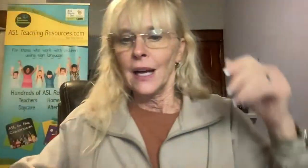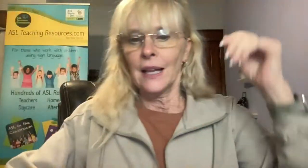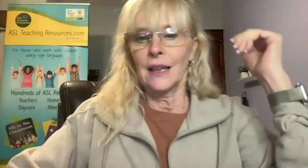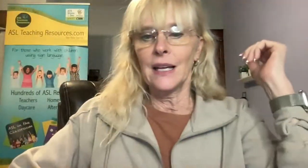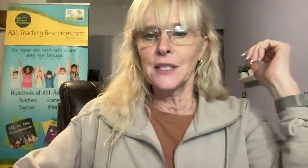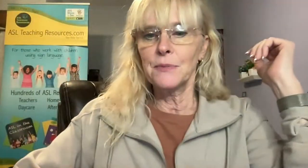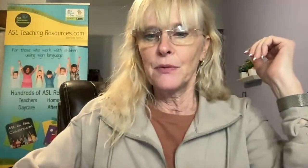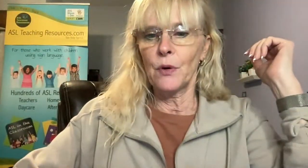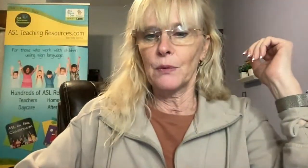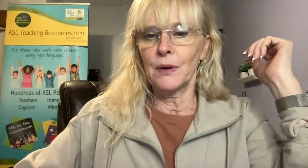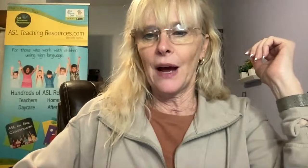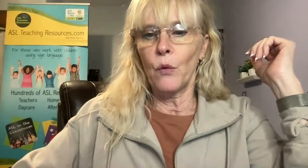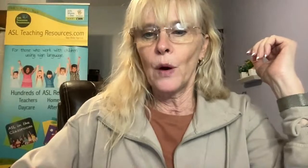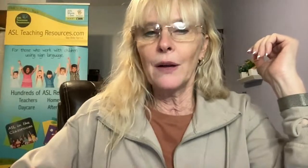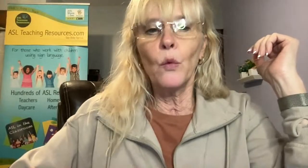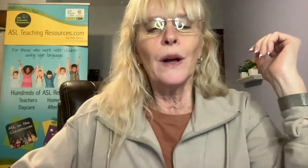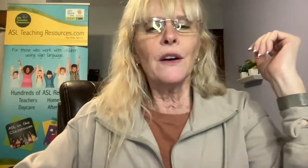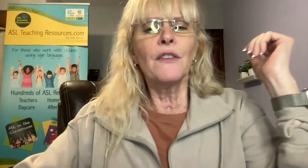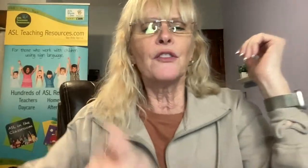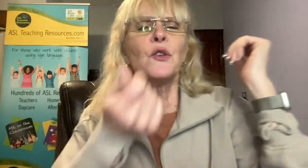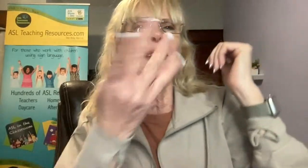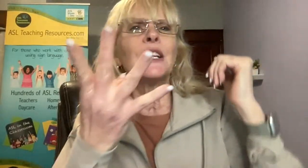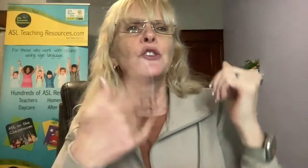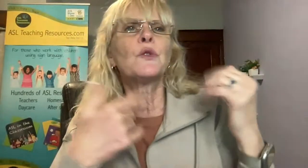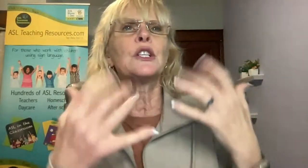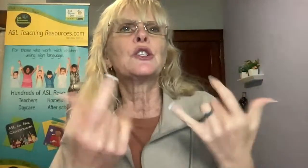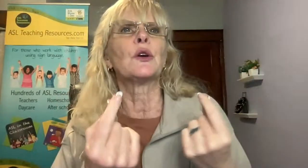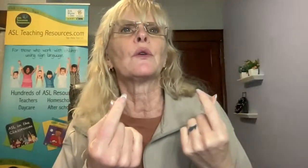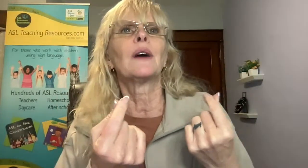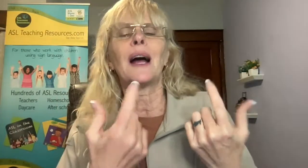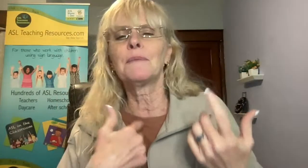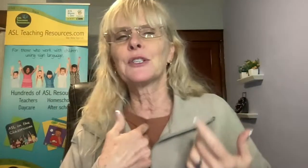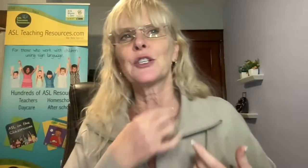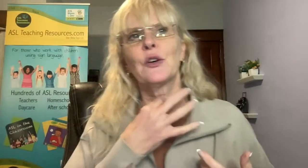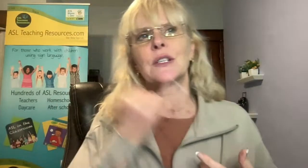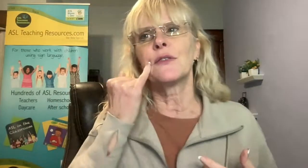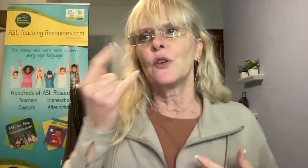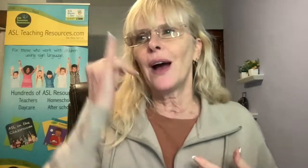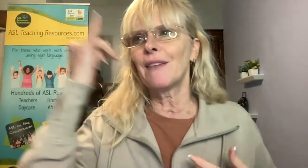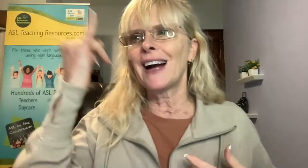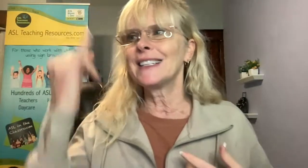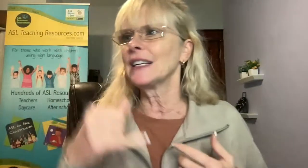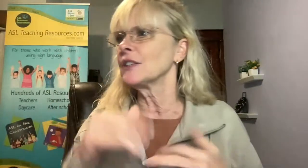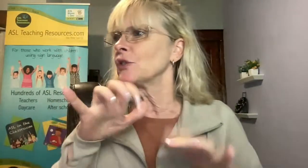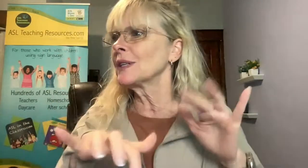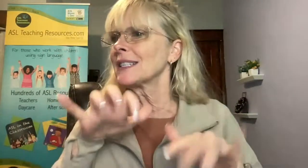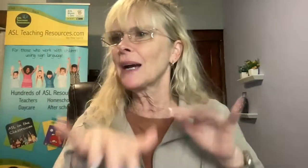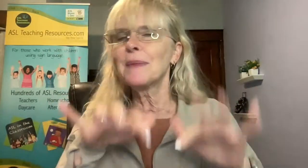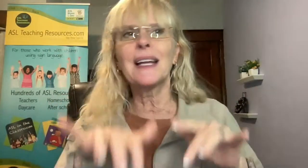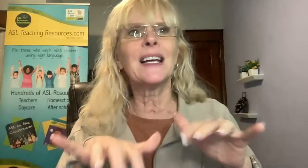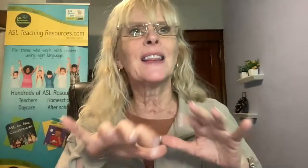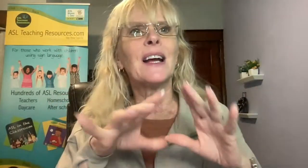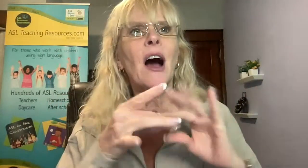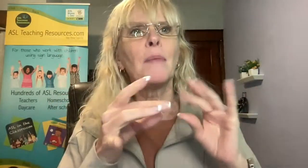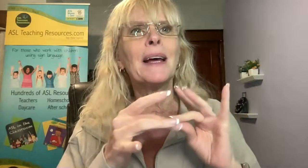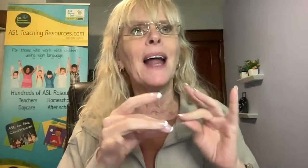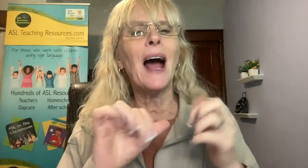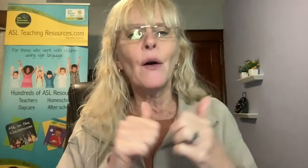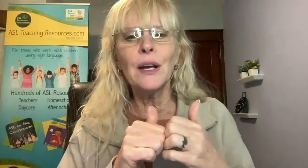And let's move on with that. What are a few things you can do? I'm just curious if you have ideas. You can type that in the comment. How can